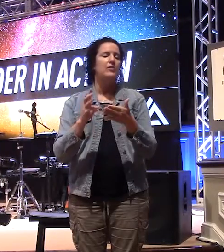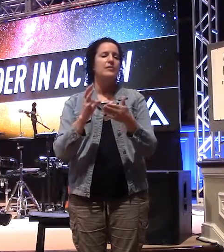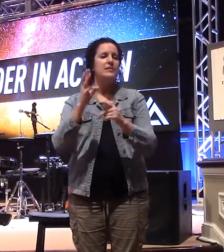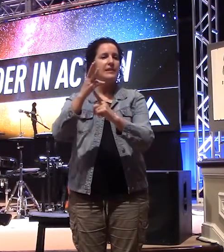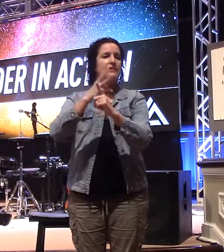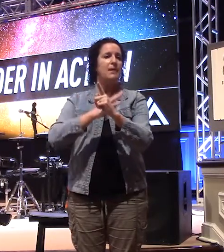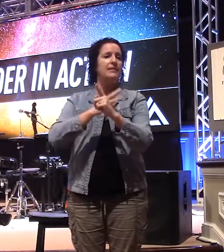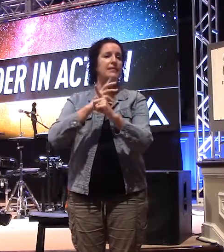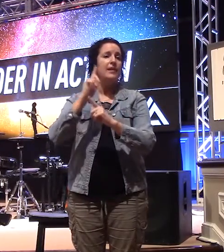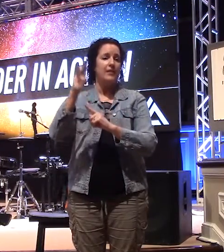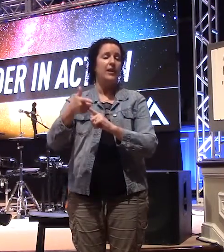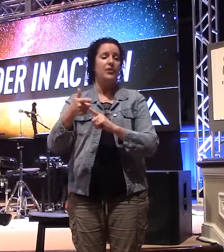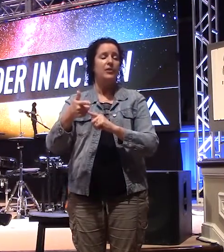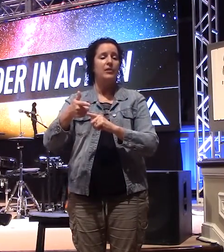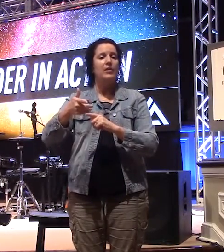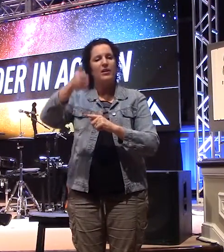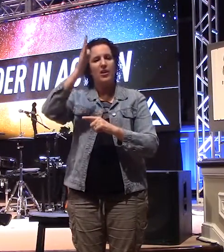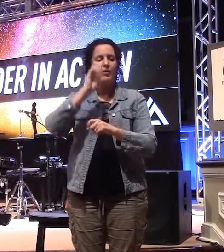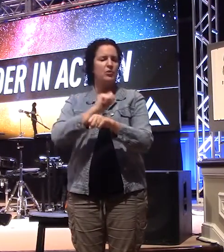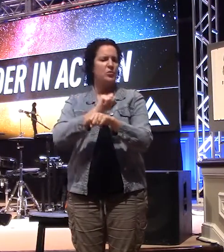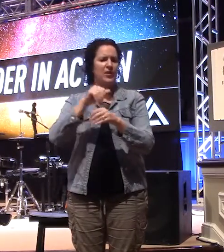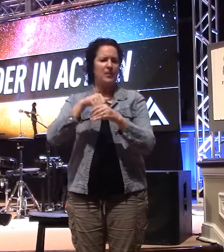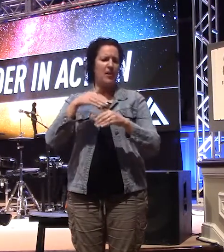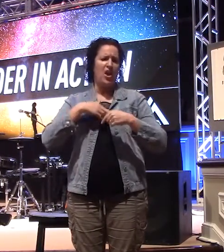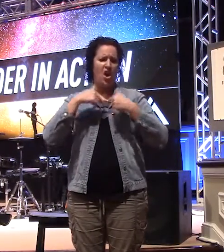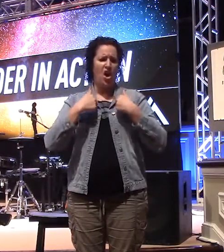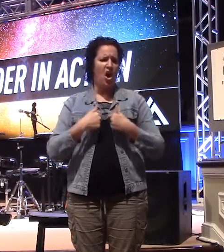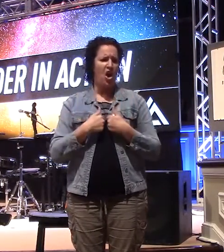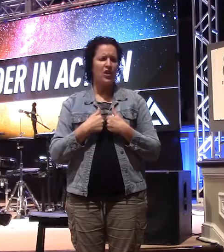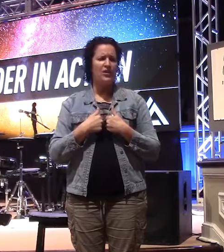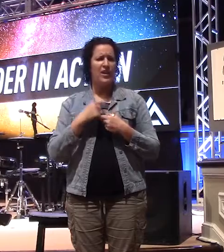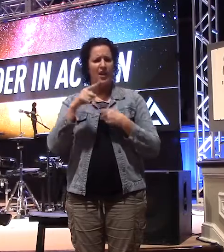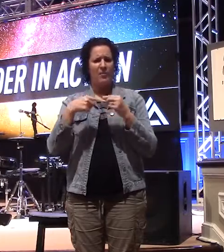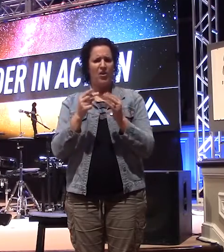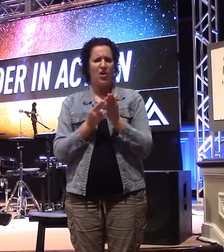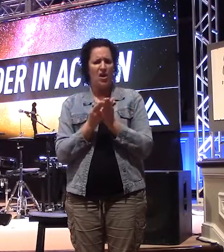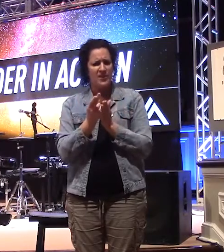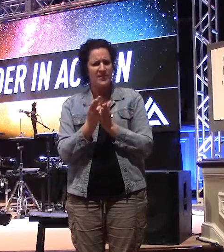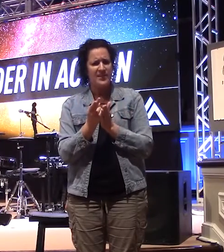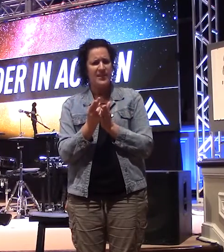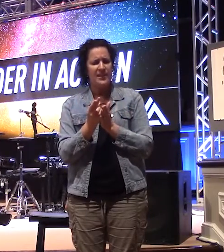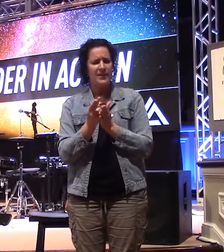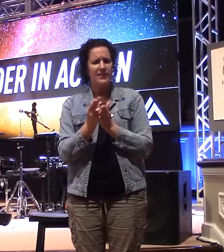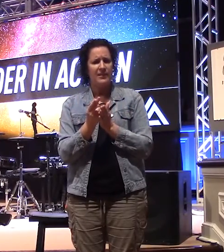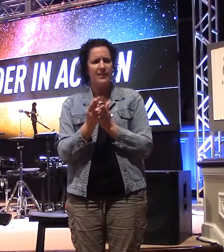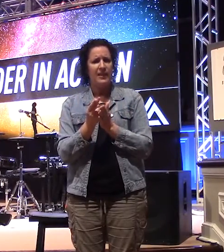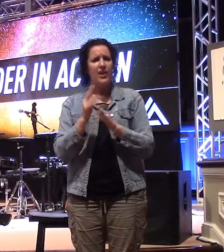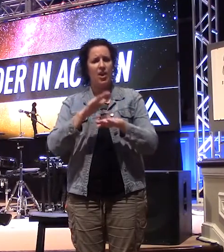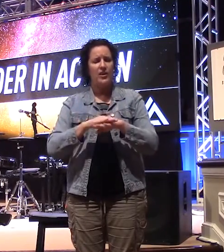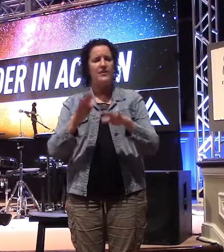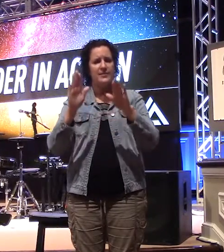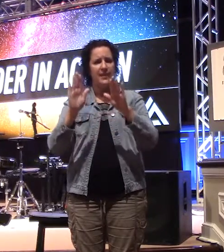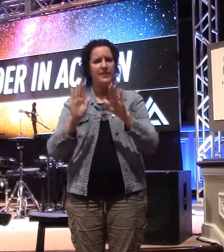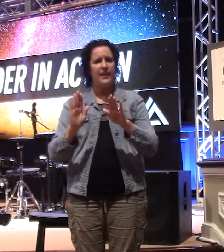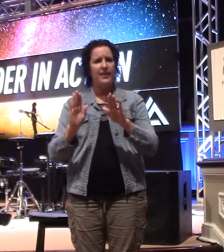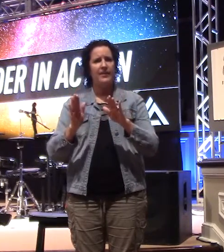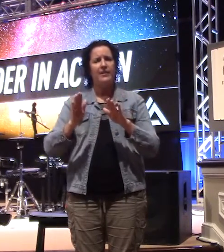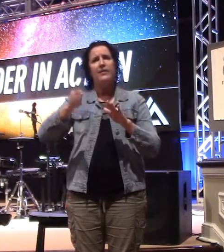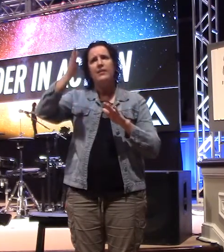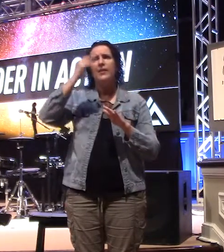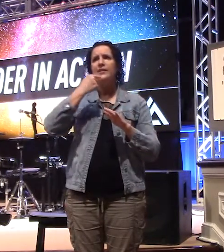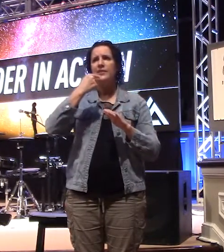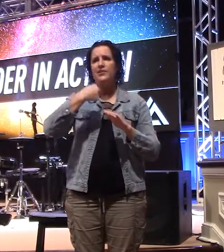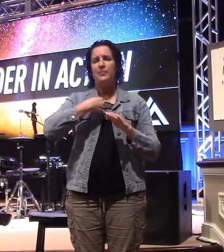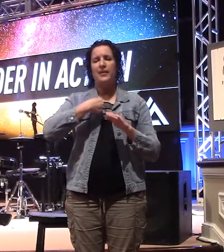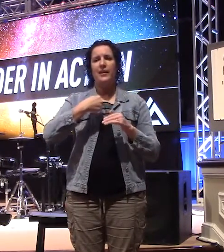and we got in the middle of this meeting, and God was working in my heart about honesty, and on a Sunday, God just said to me, I've